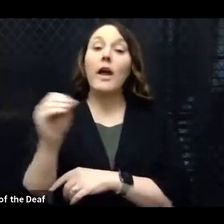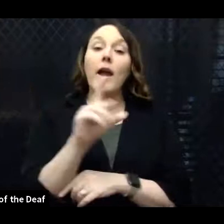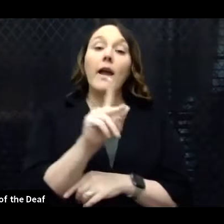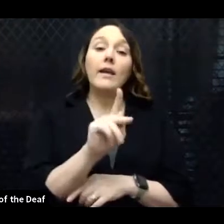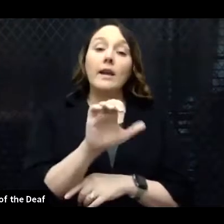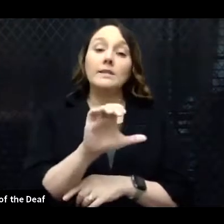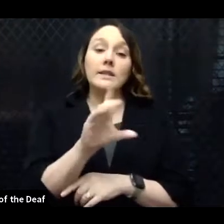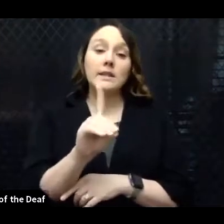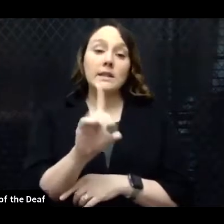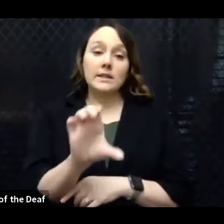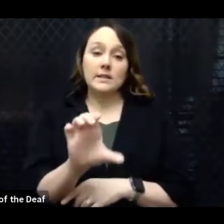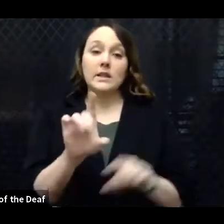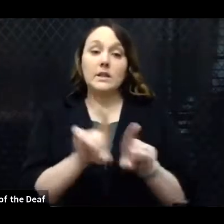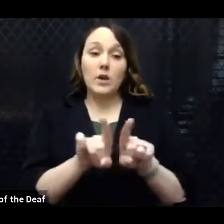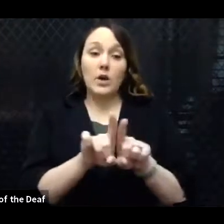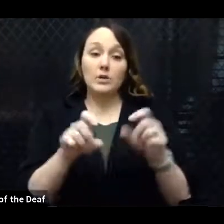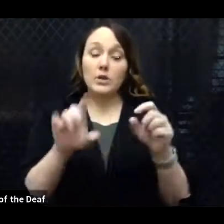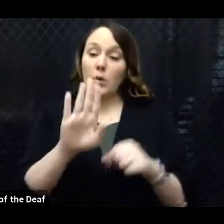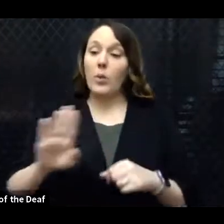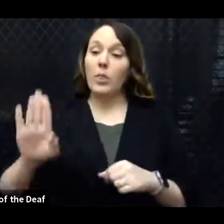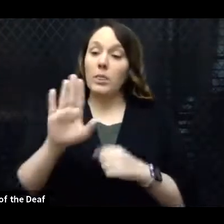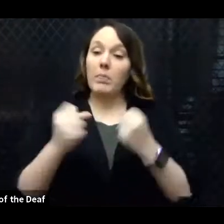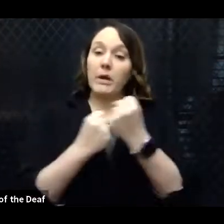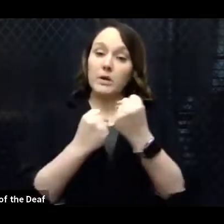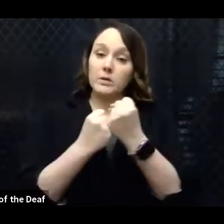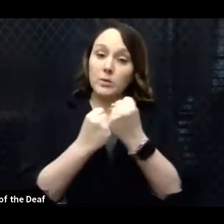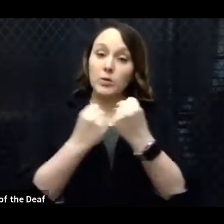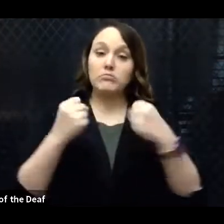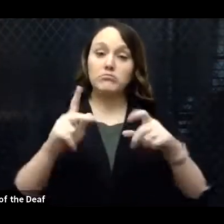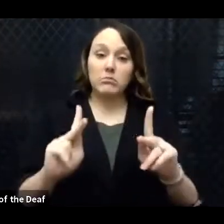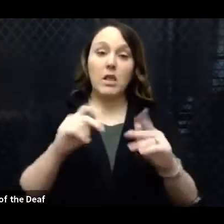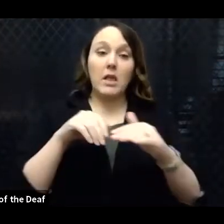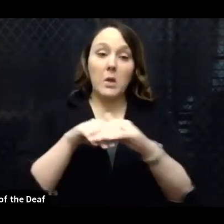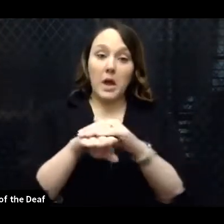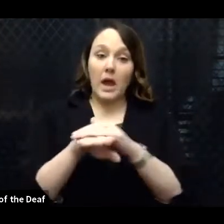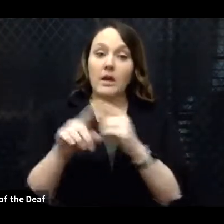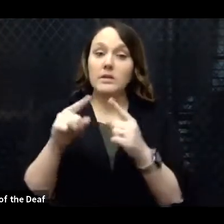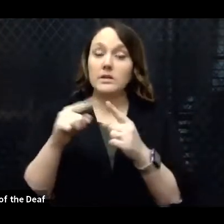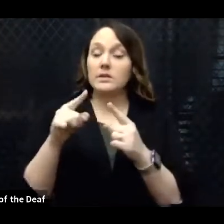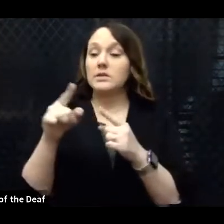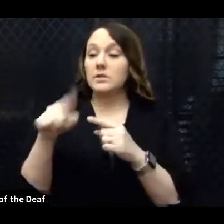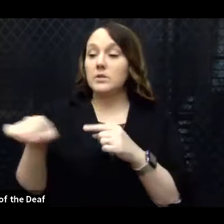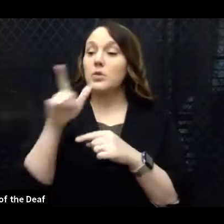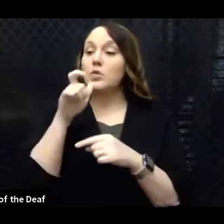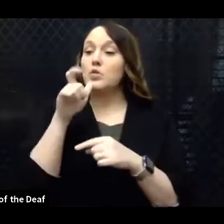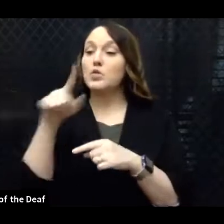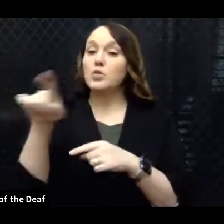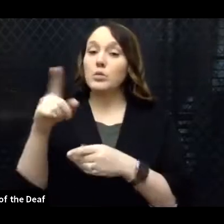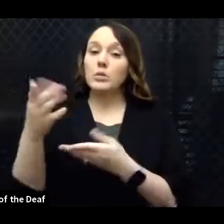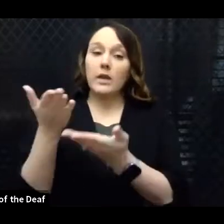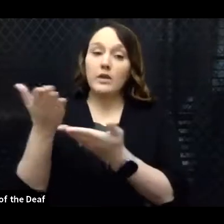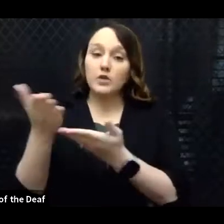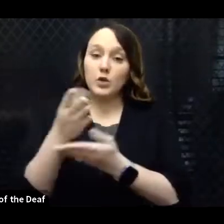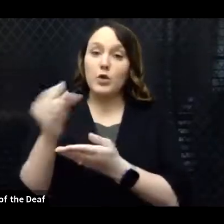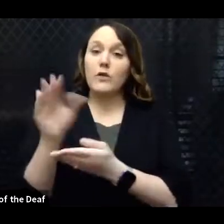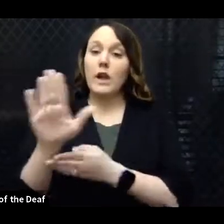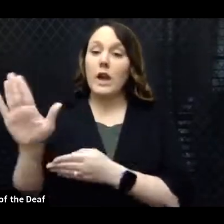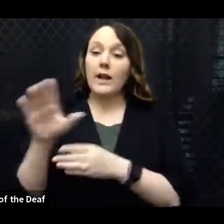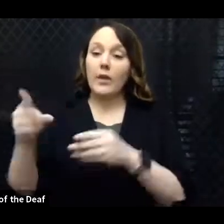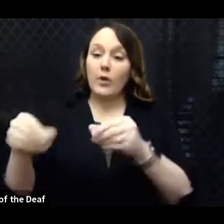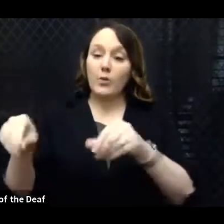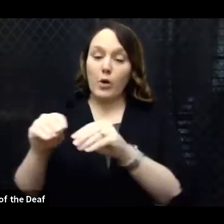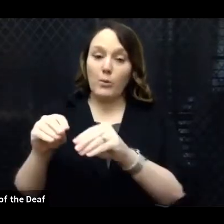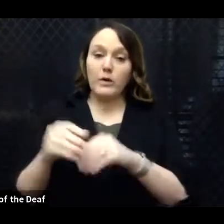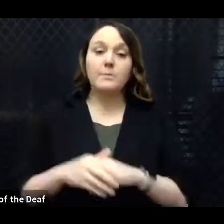for their support in allowing us to access to their, those they serve and their properties. We continue